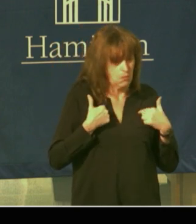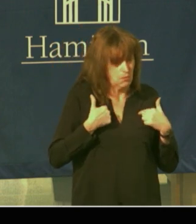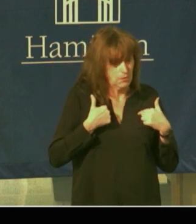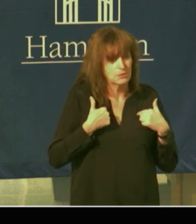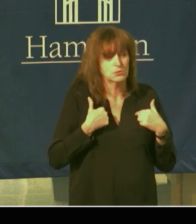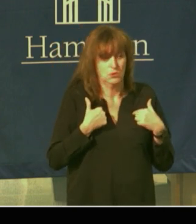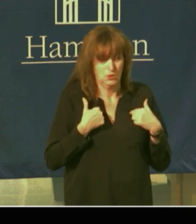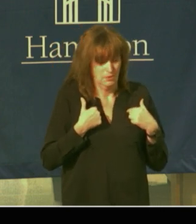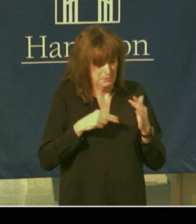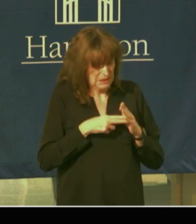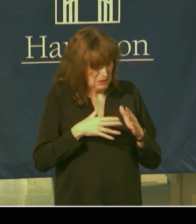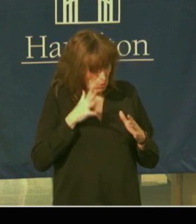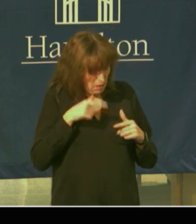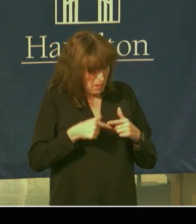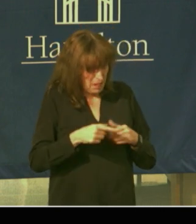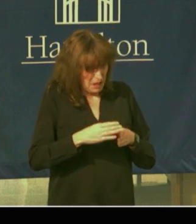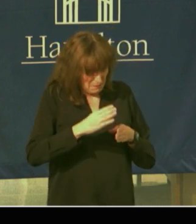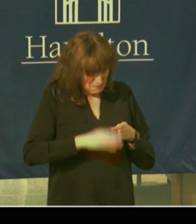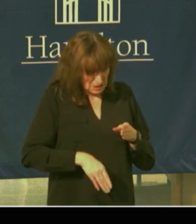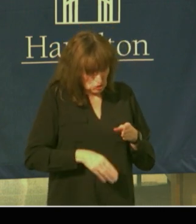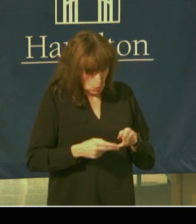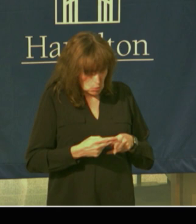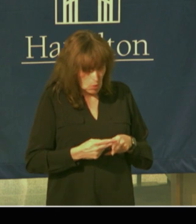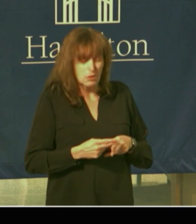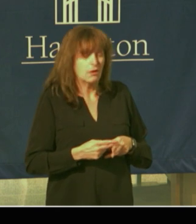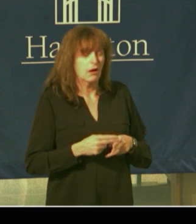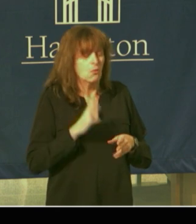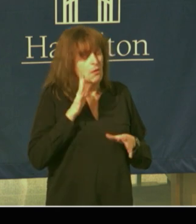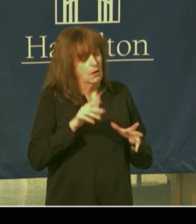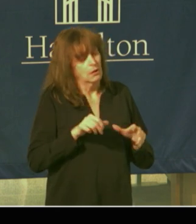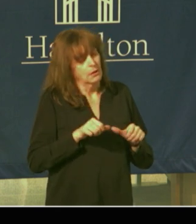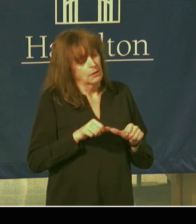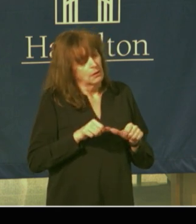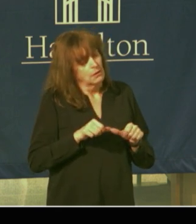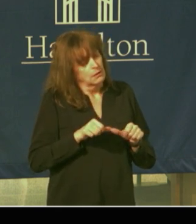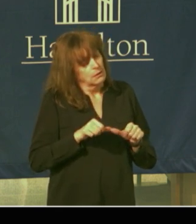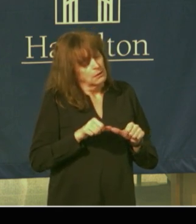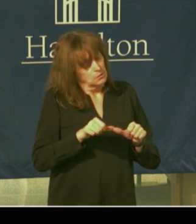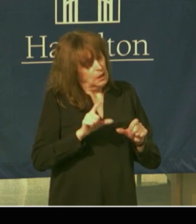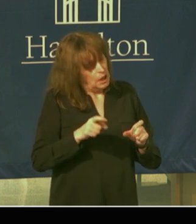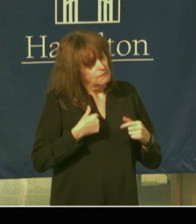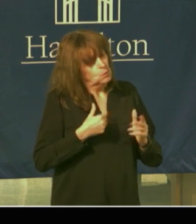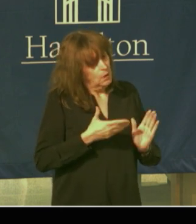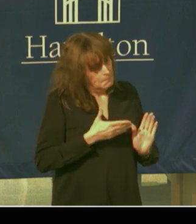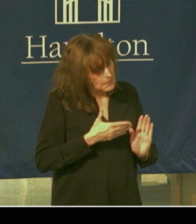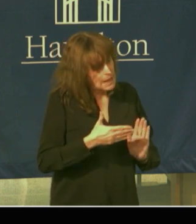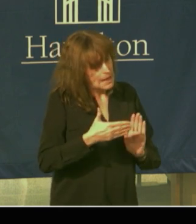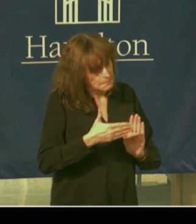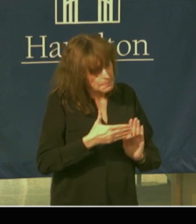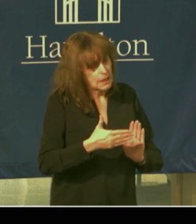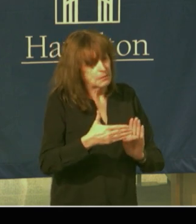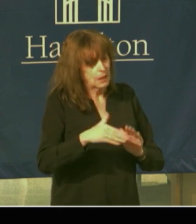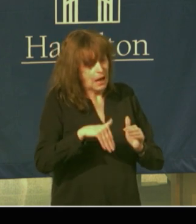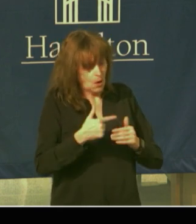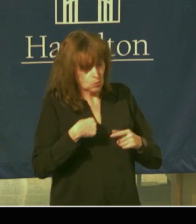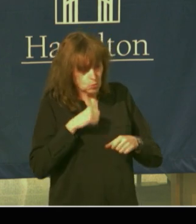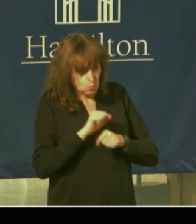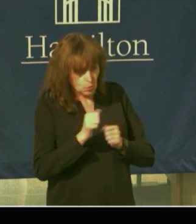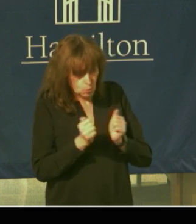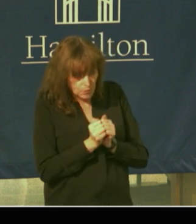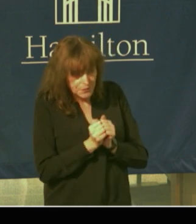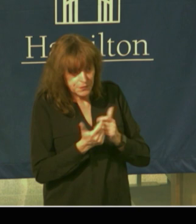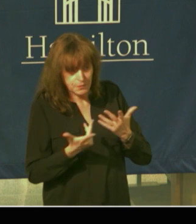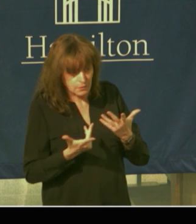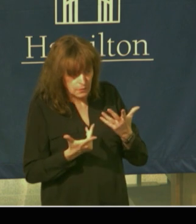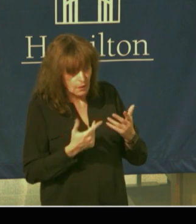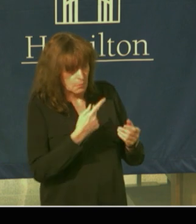And we're going to have a longer-term focus with all three levels of government as we go forward. Longer-term focus with always